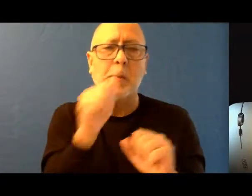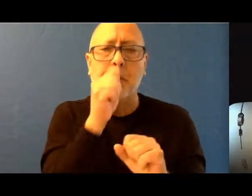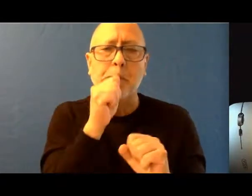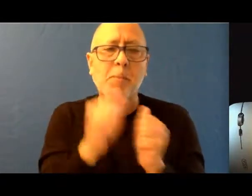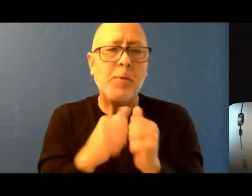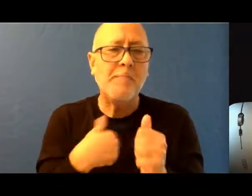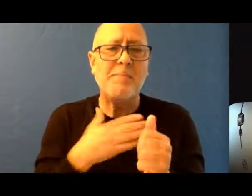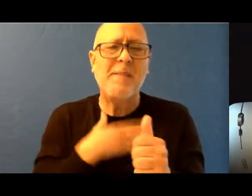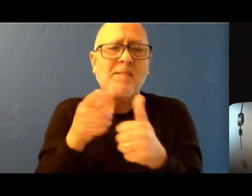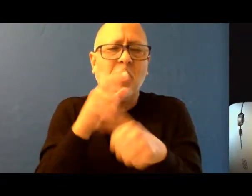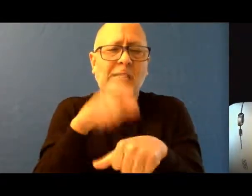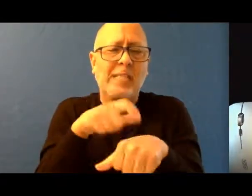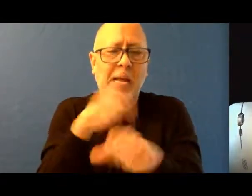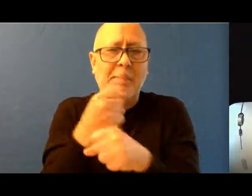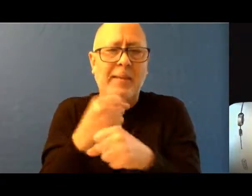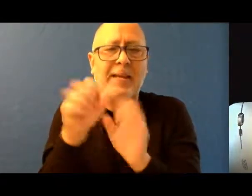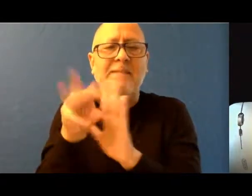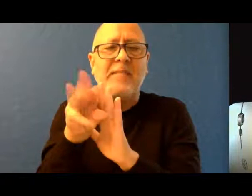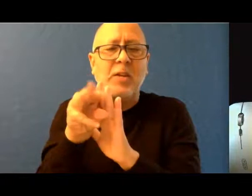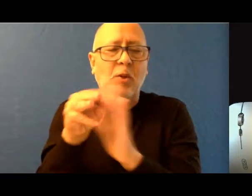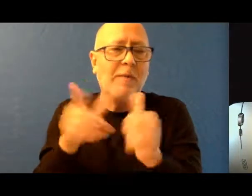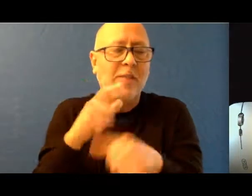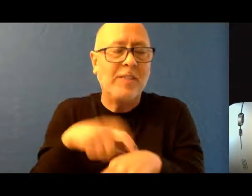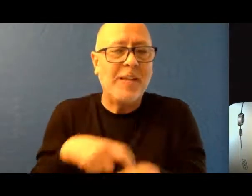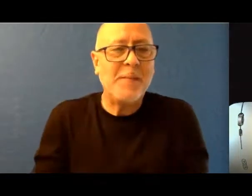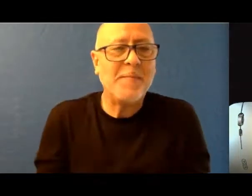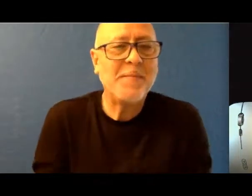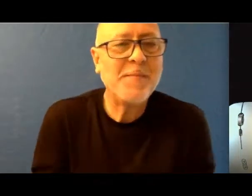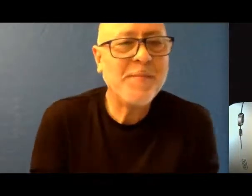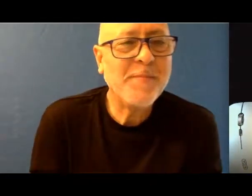me, it's my first time making a video.